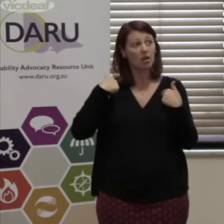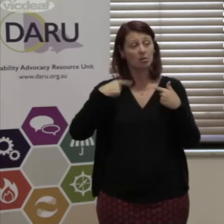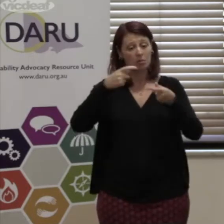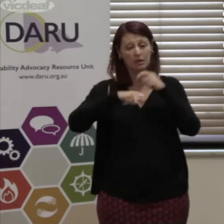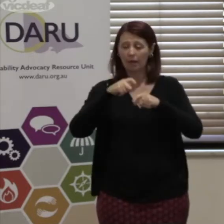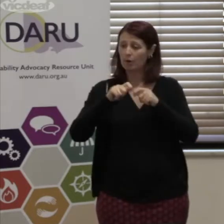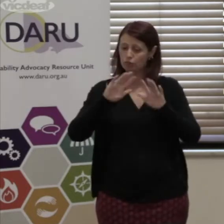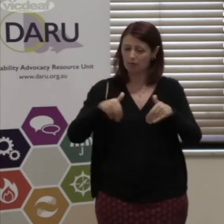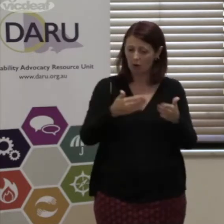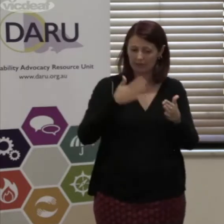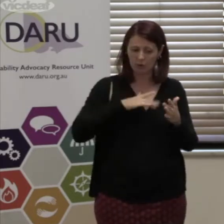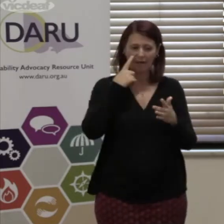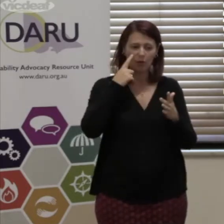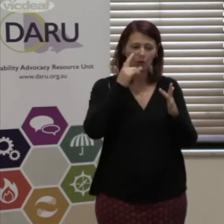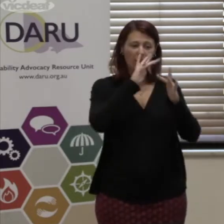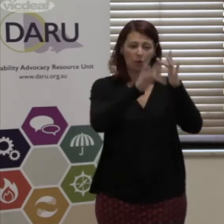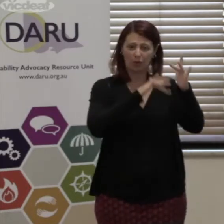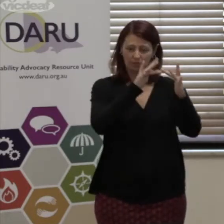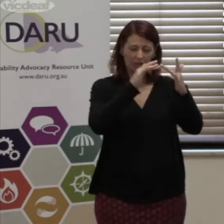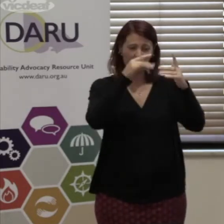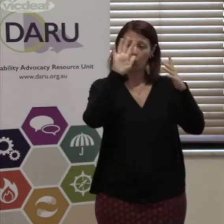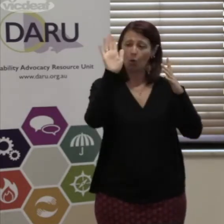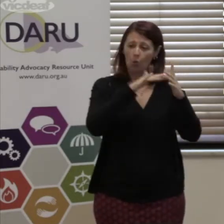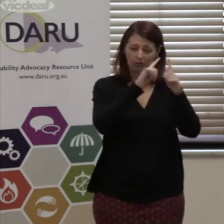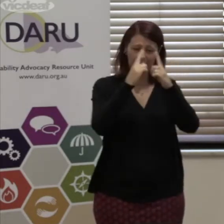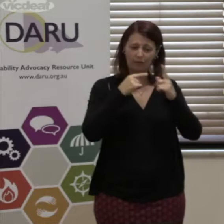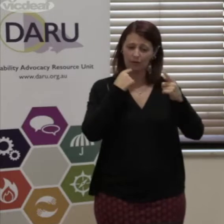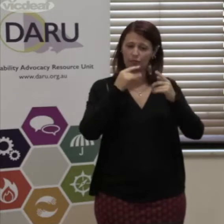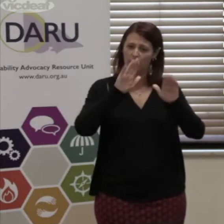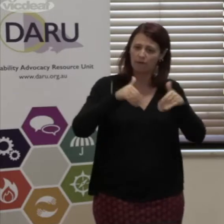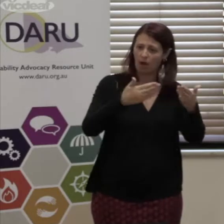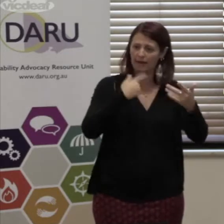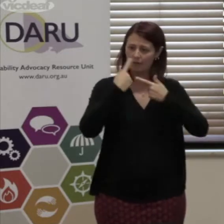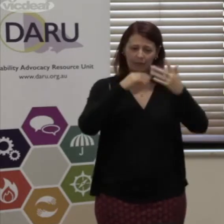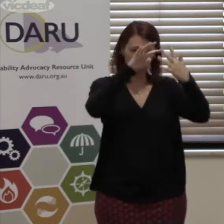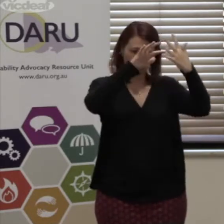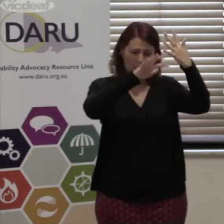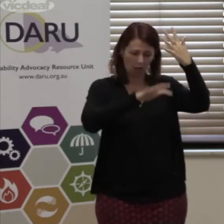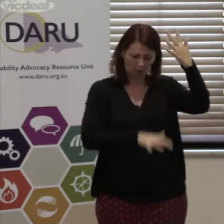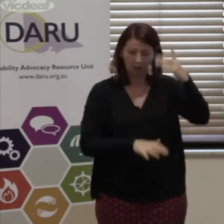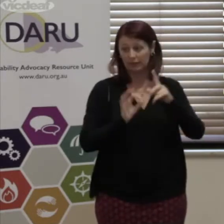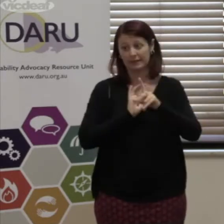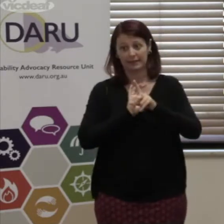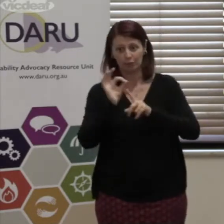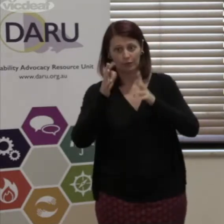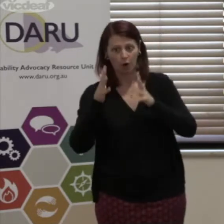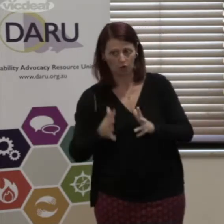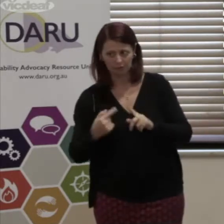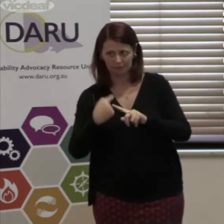you need to go onto the NDIS website and go through all of the provider information which again has improved markedly since